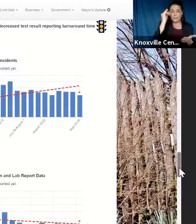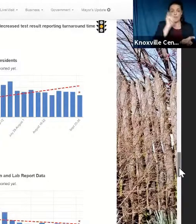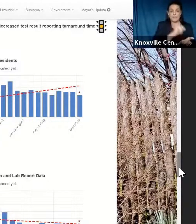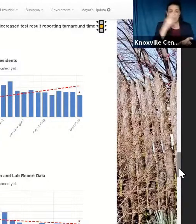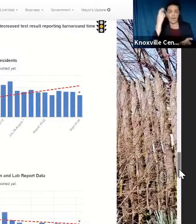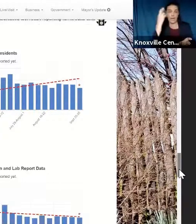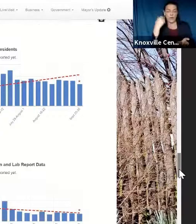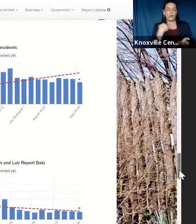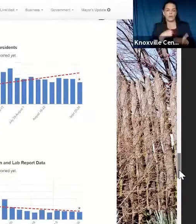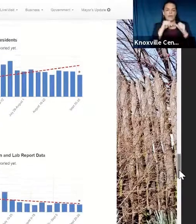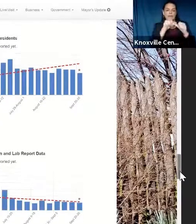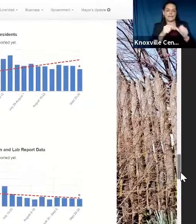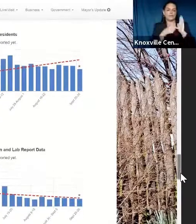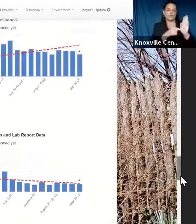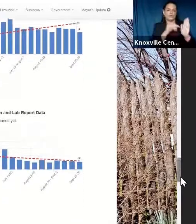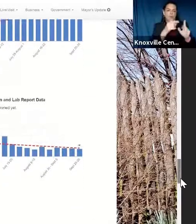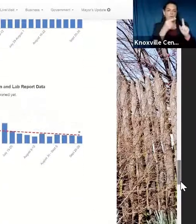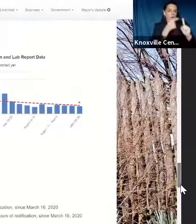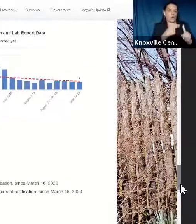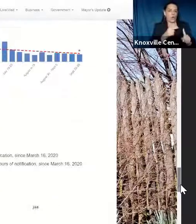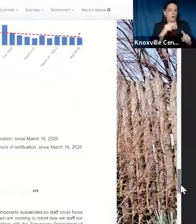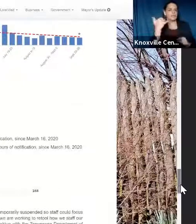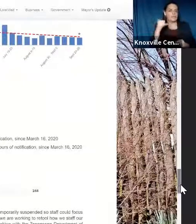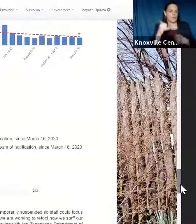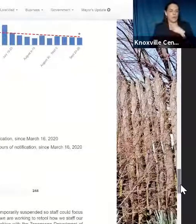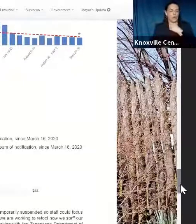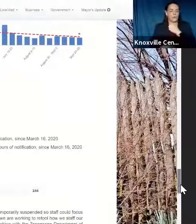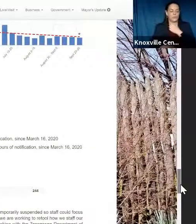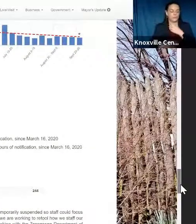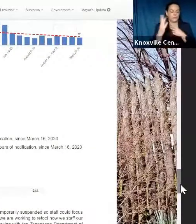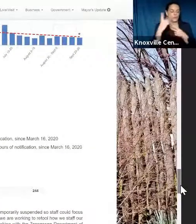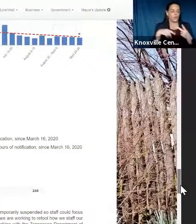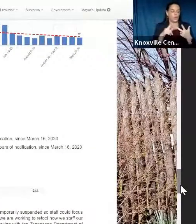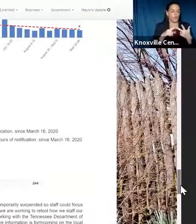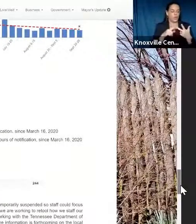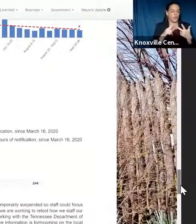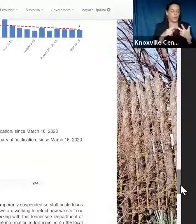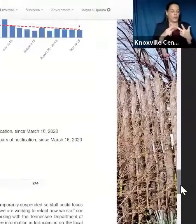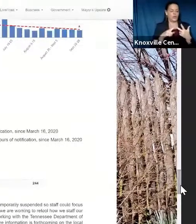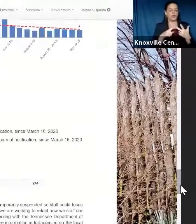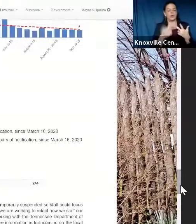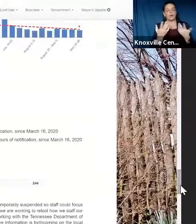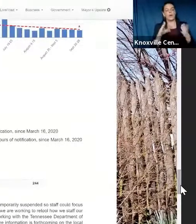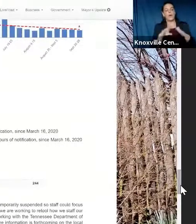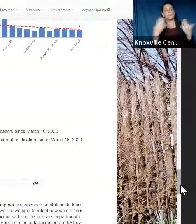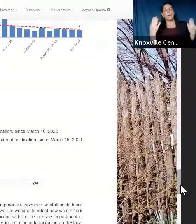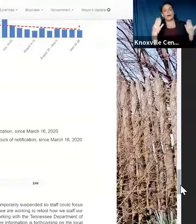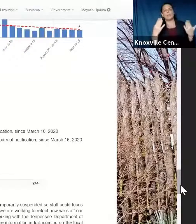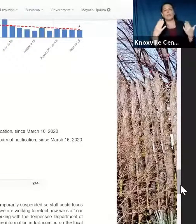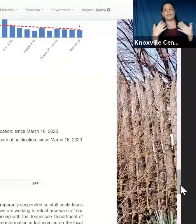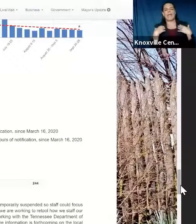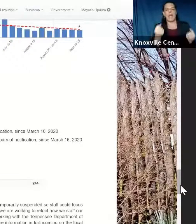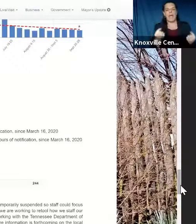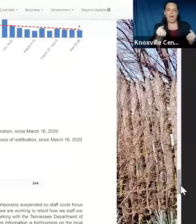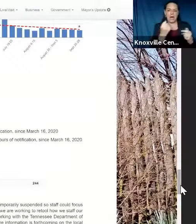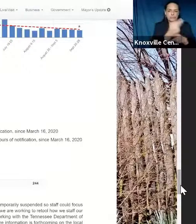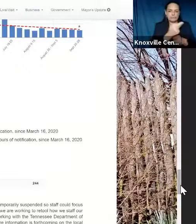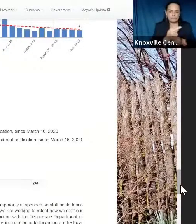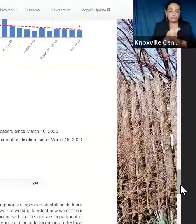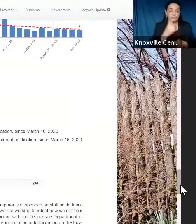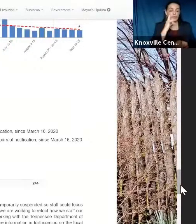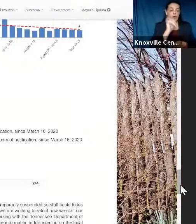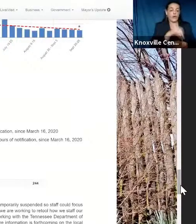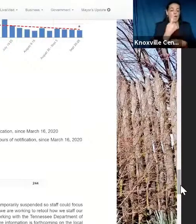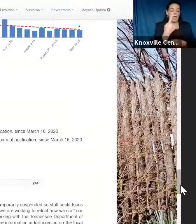represent this benchmark as yellow. Our third benchmark, sustained or increased public health capability. For this